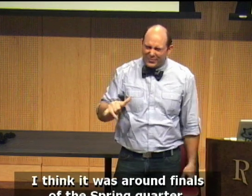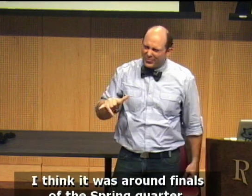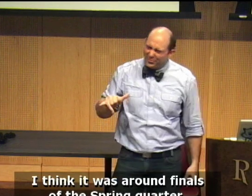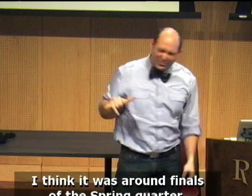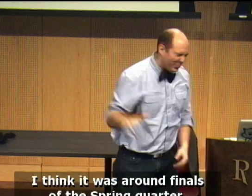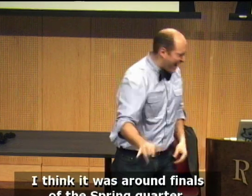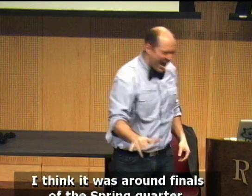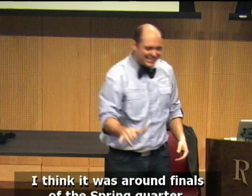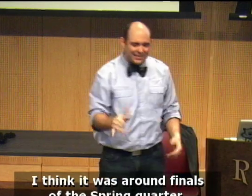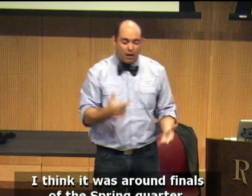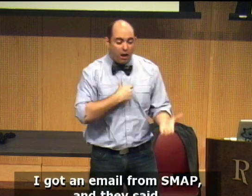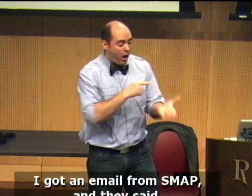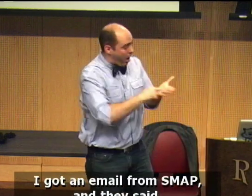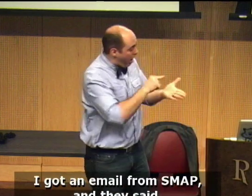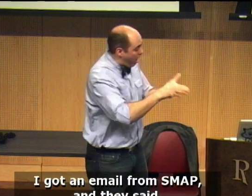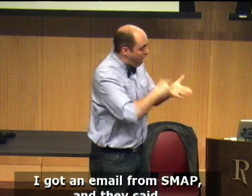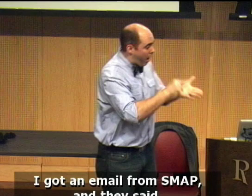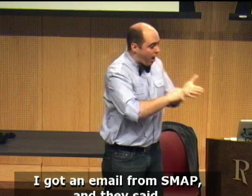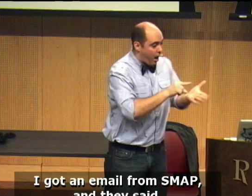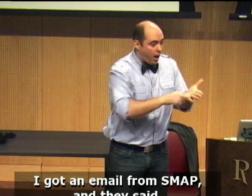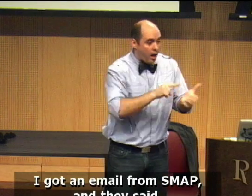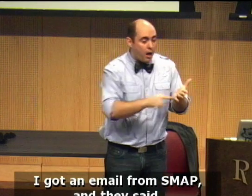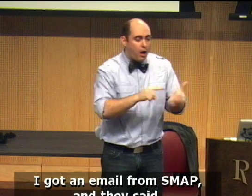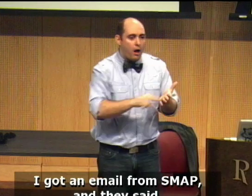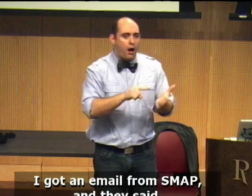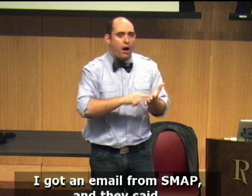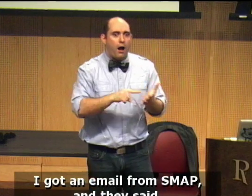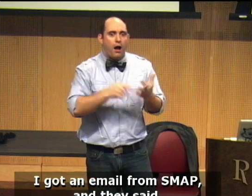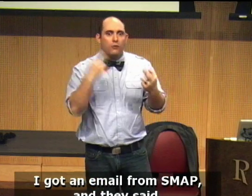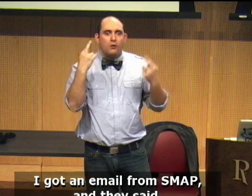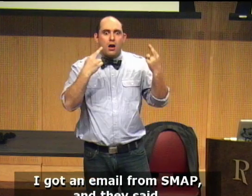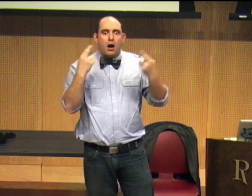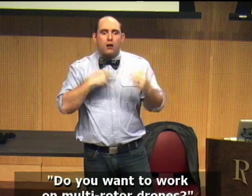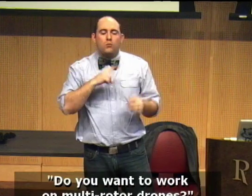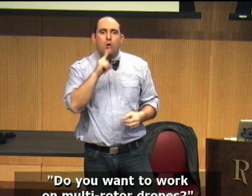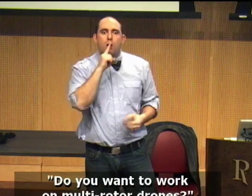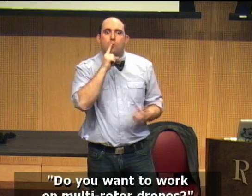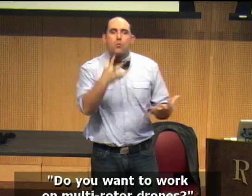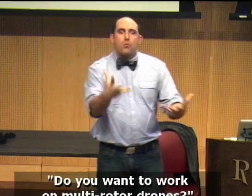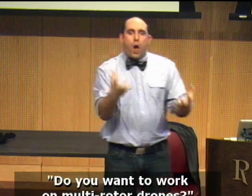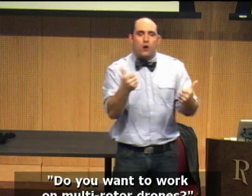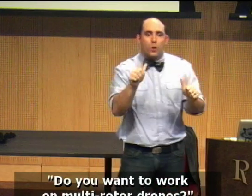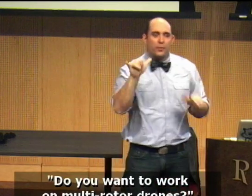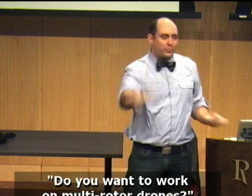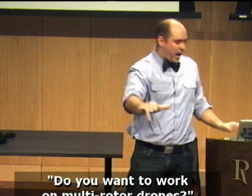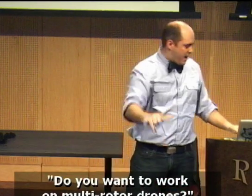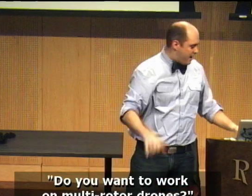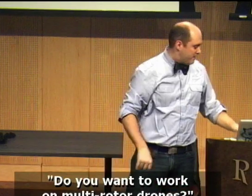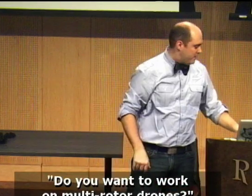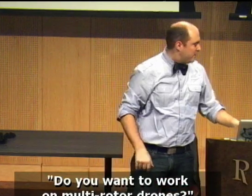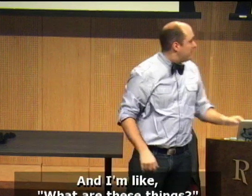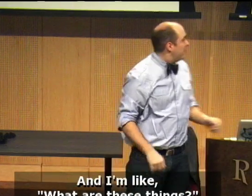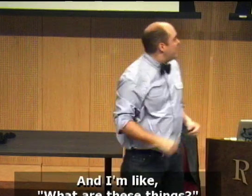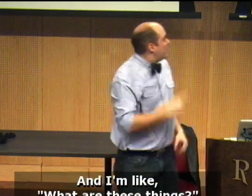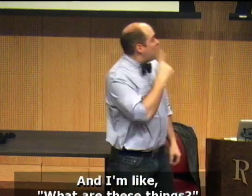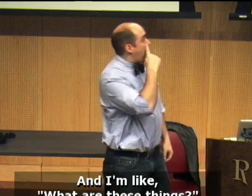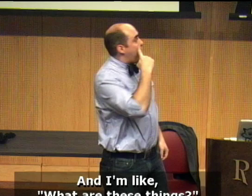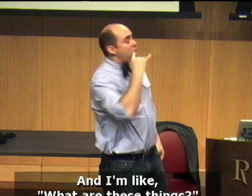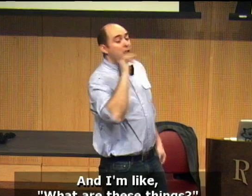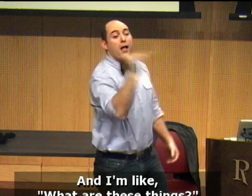quarter, I got an email from SMAP, and they said, do you want to work on multi-router drones? And I'm like, what are